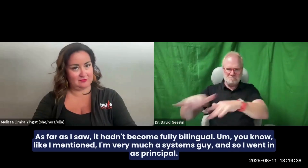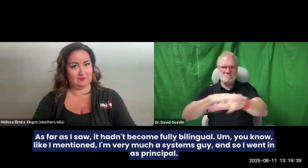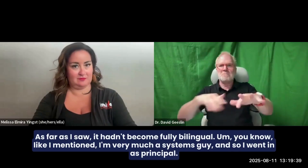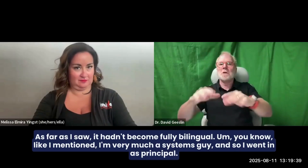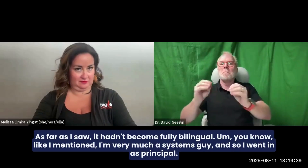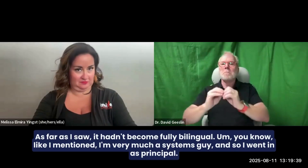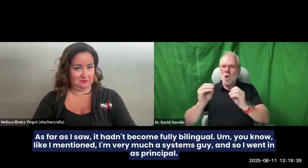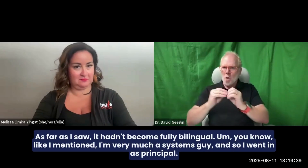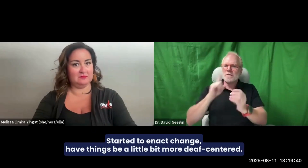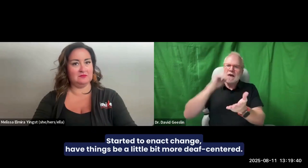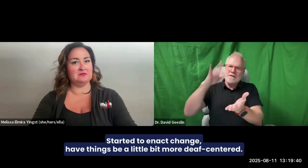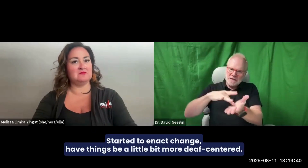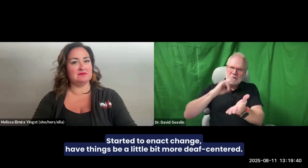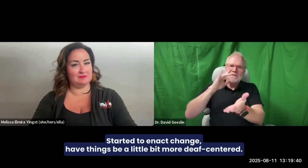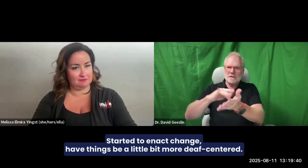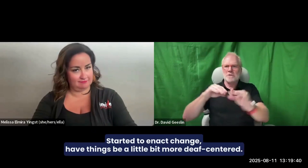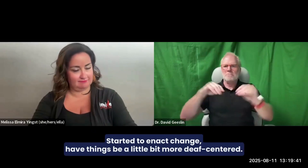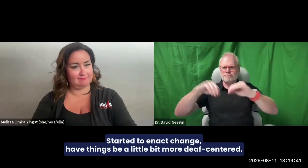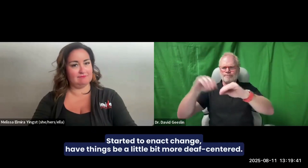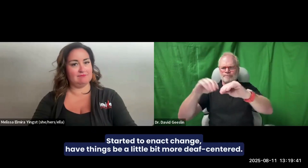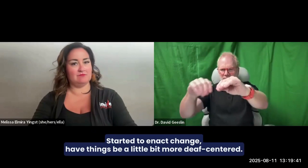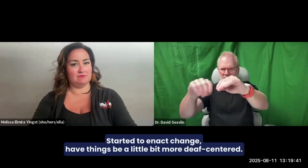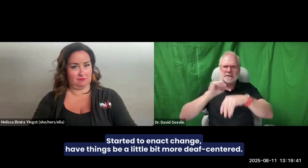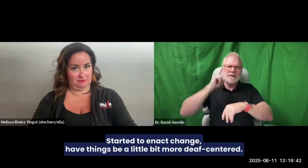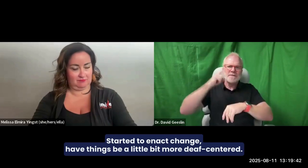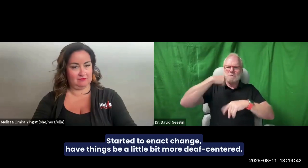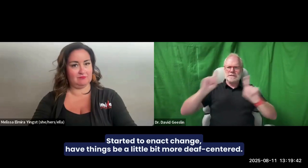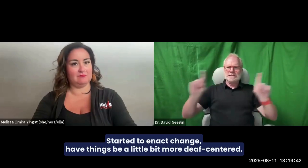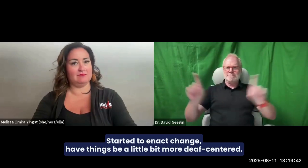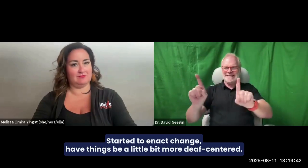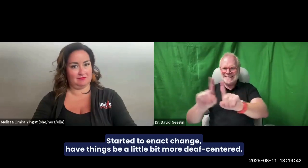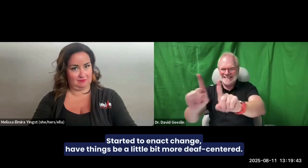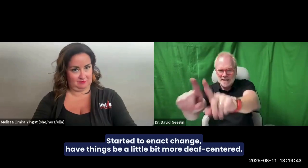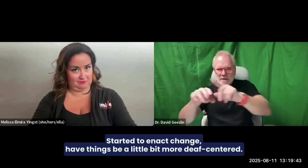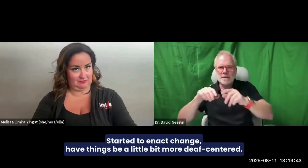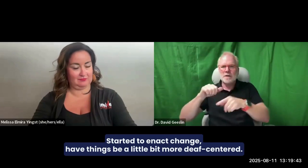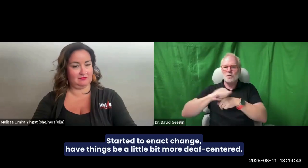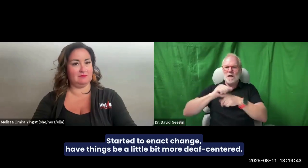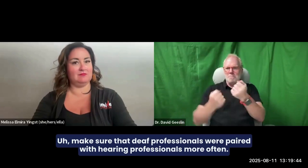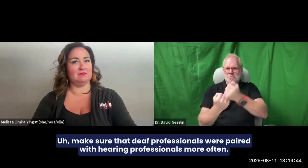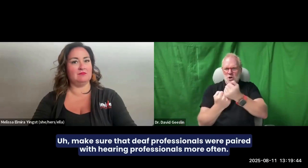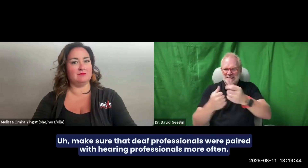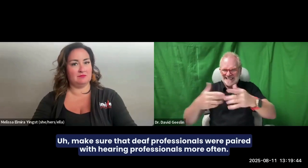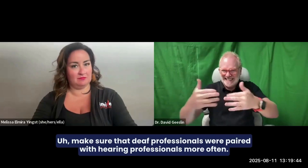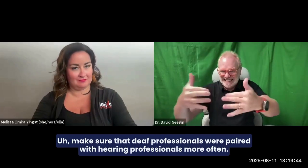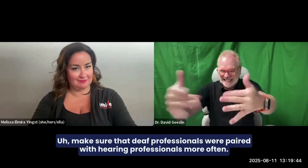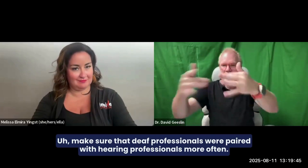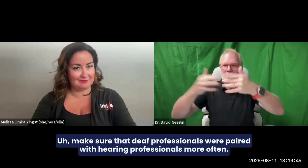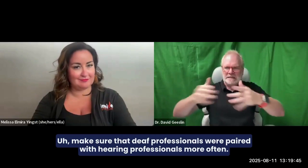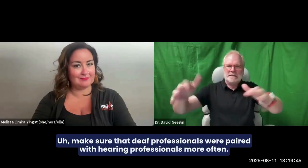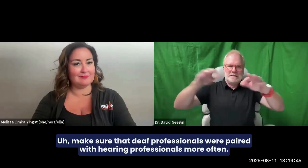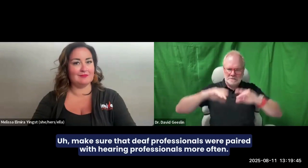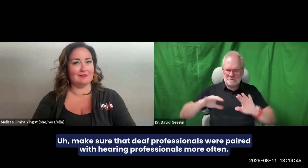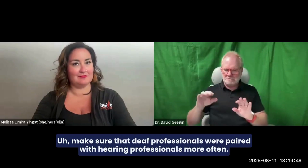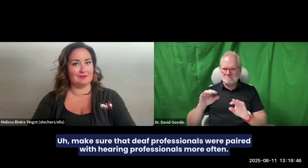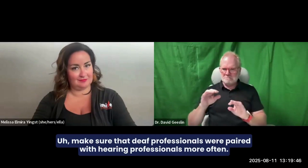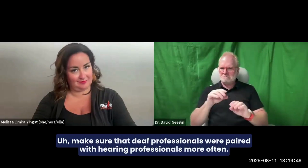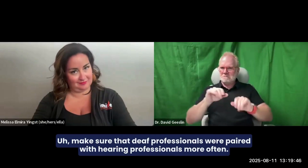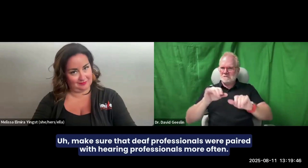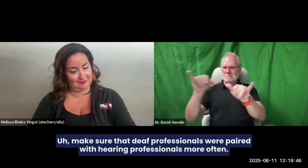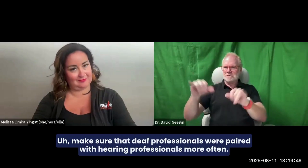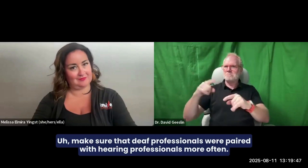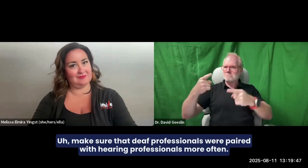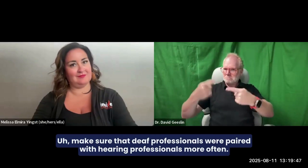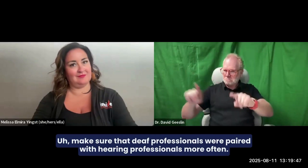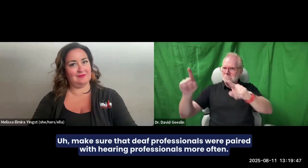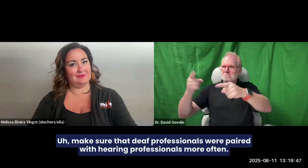I went in as principal, started to enact change, have things be a little bit more deaf centered, make sure that deaf professionals were paired